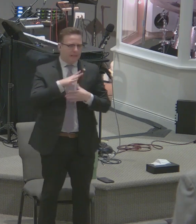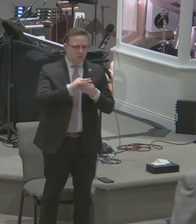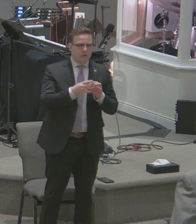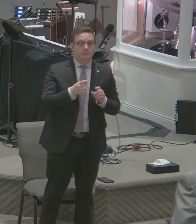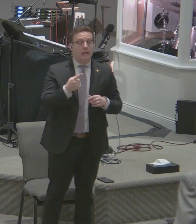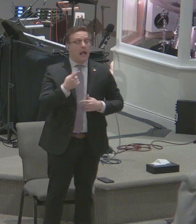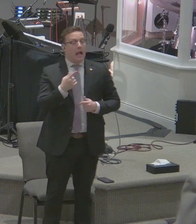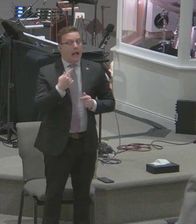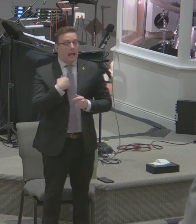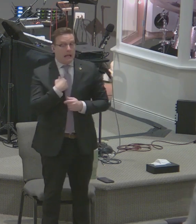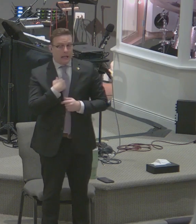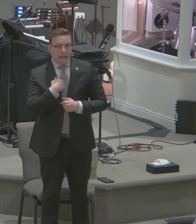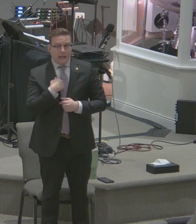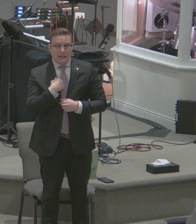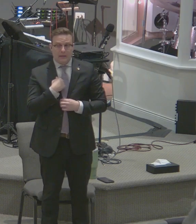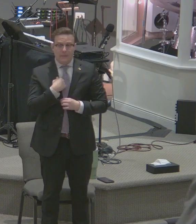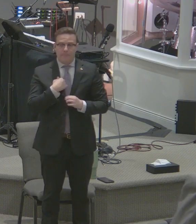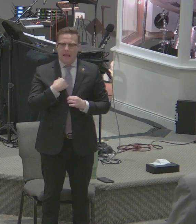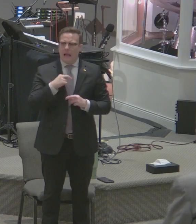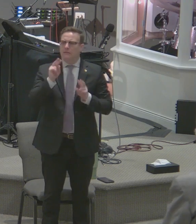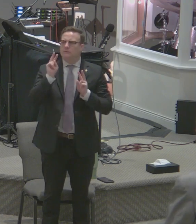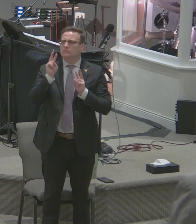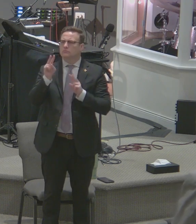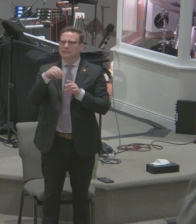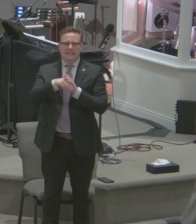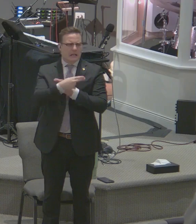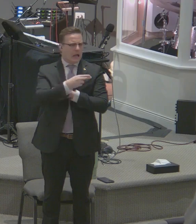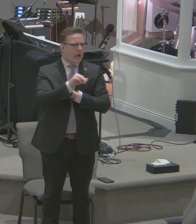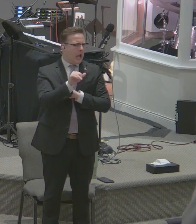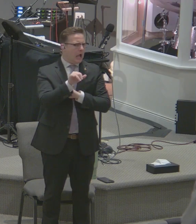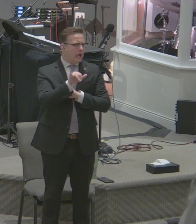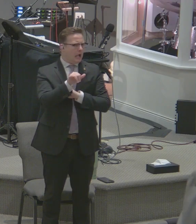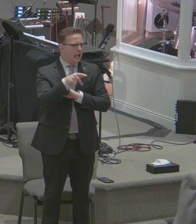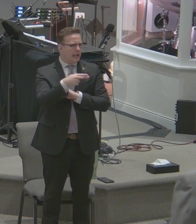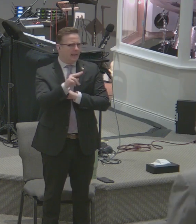I have found a very, very, and I've observed it in Hyphen as well.